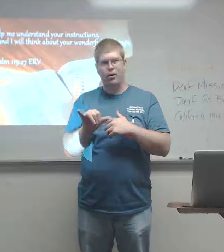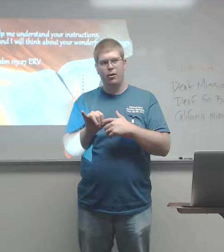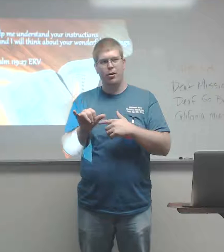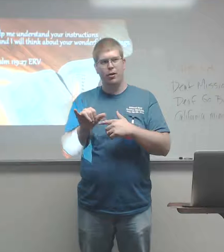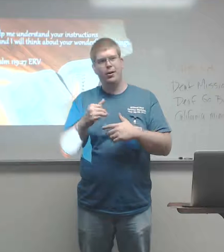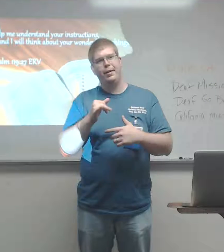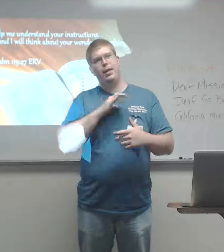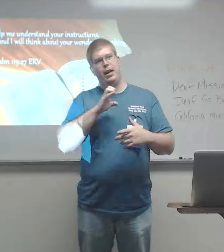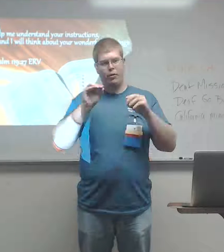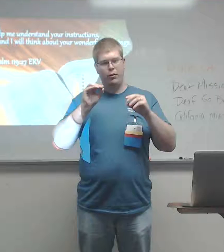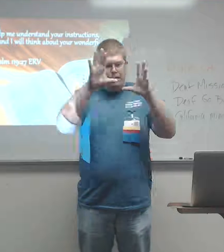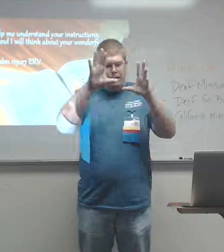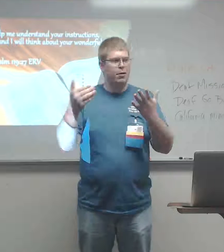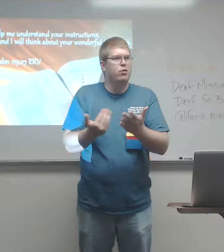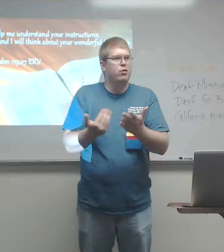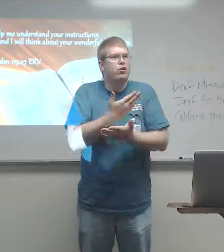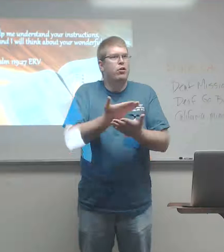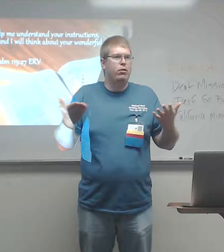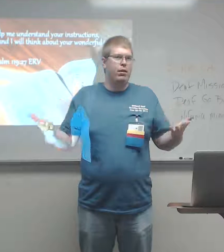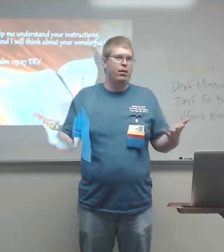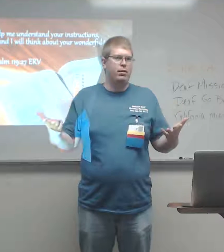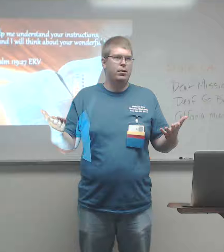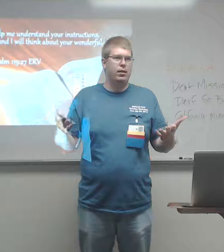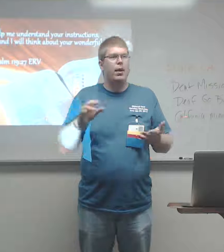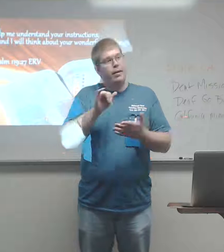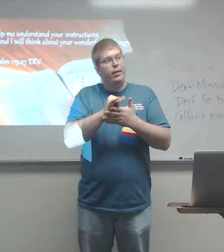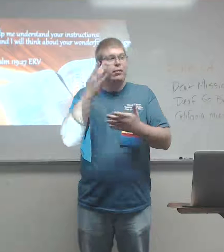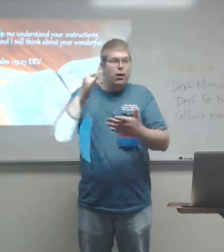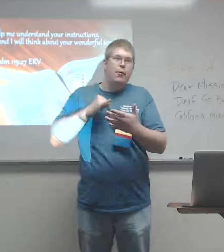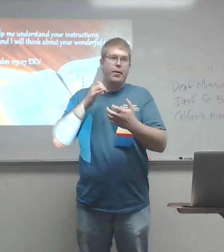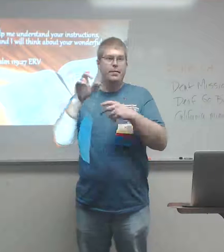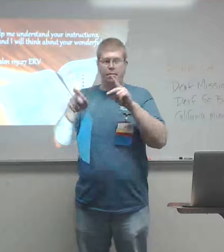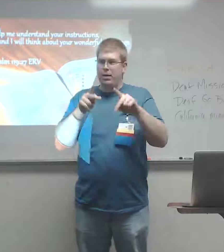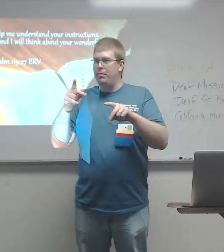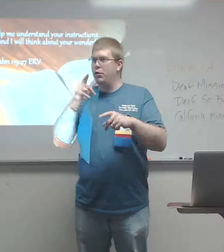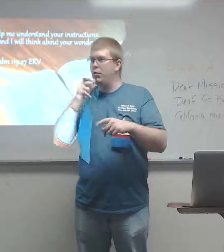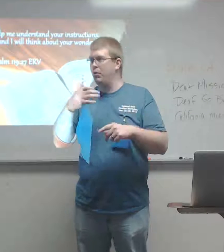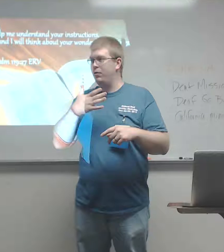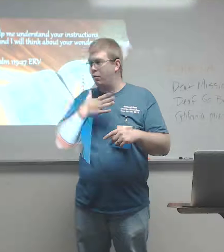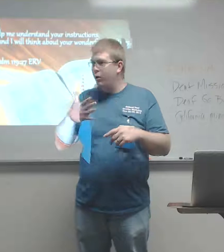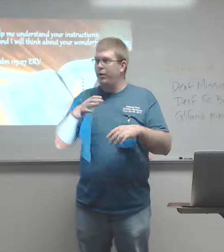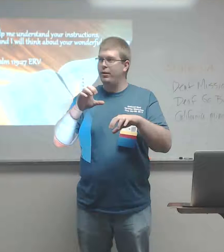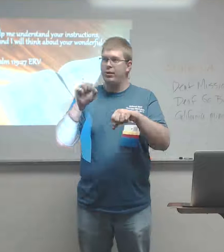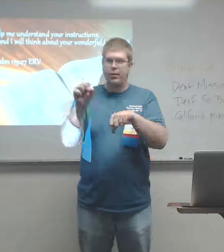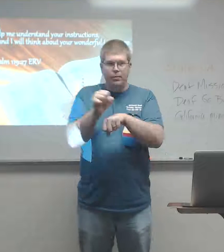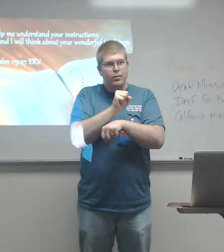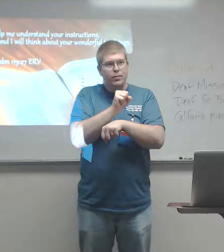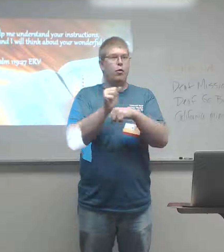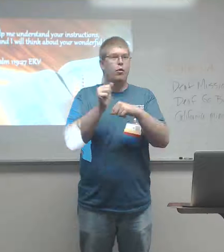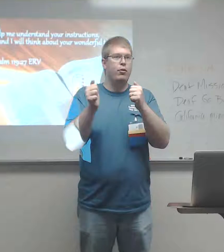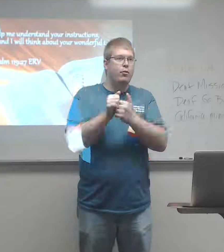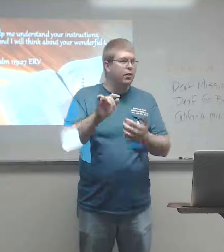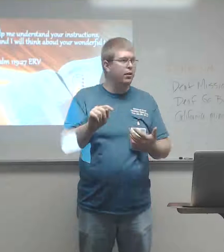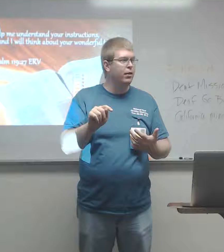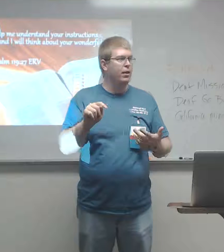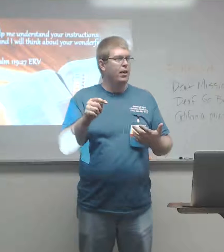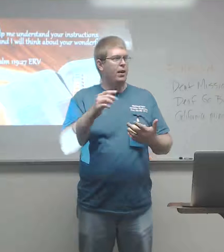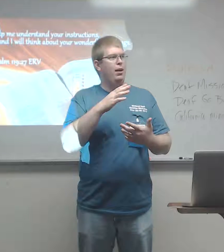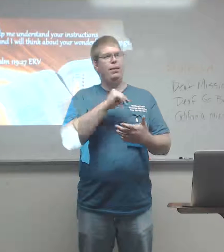also, I want to put up new things. And that's what I want people who are willing to work with it and